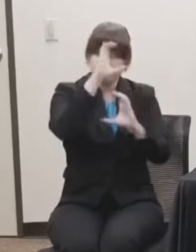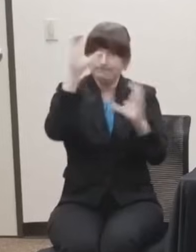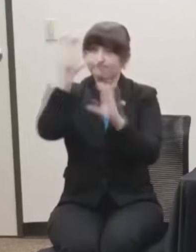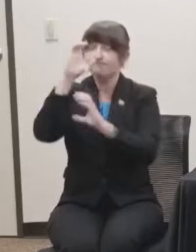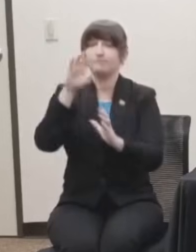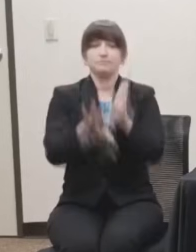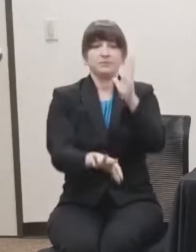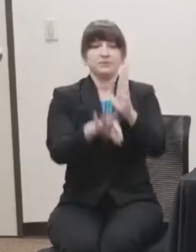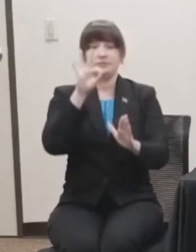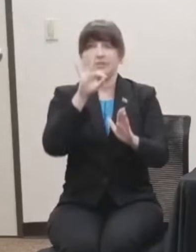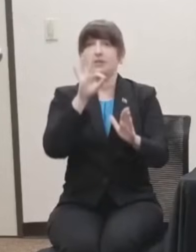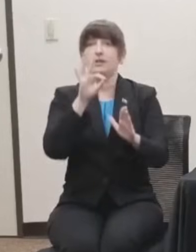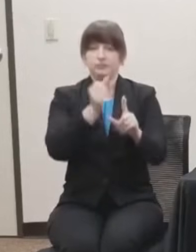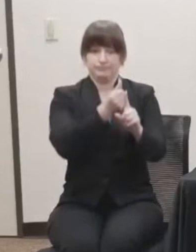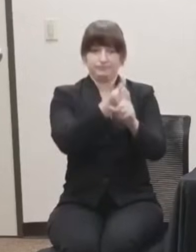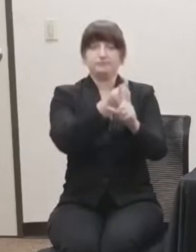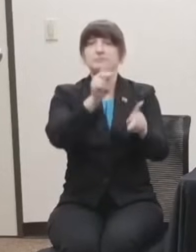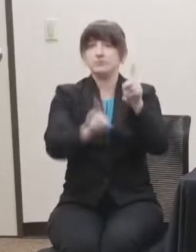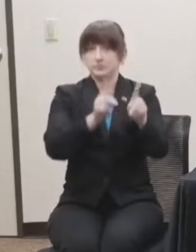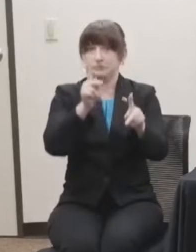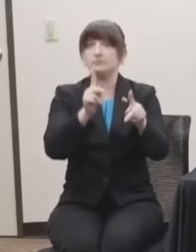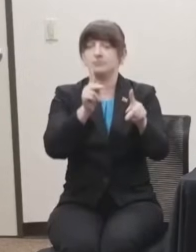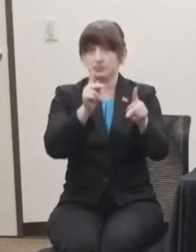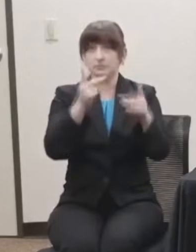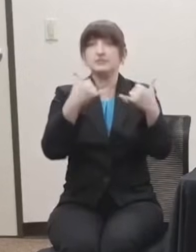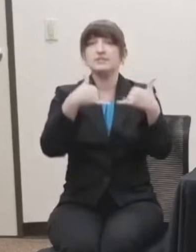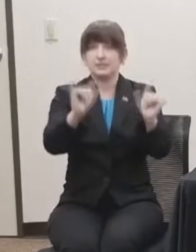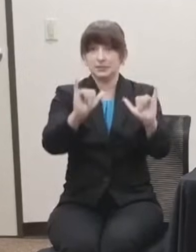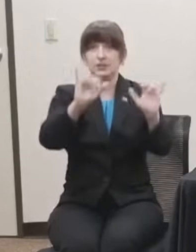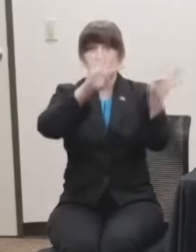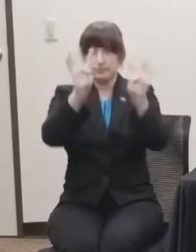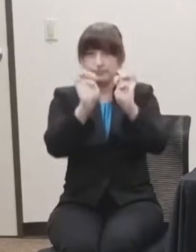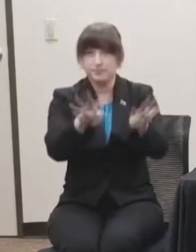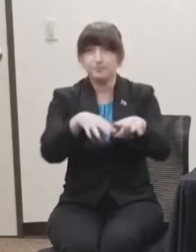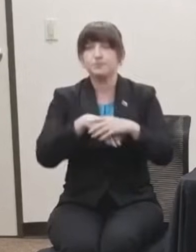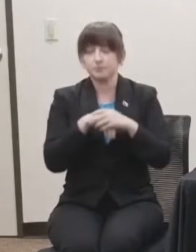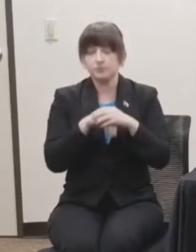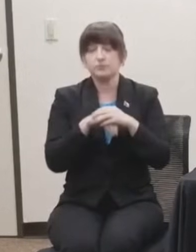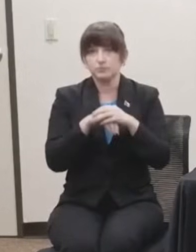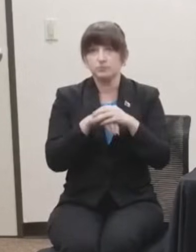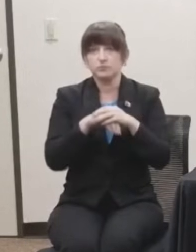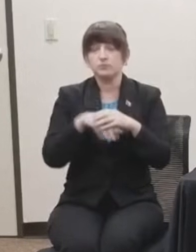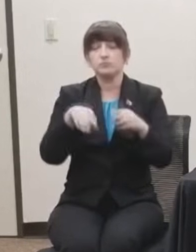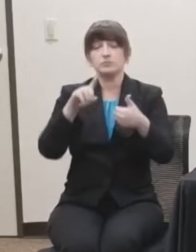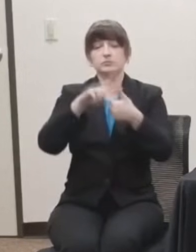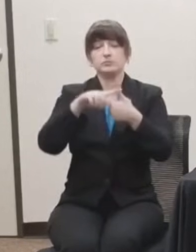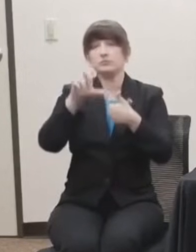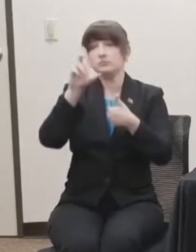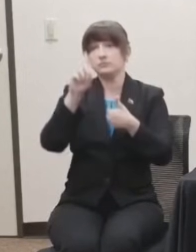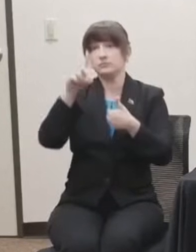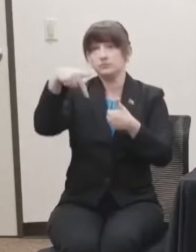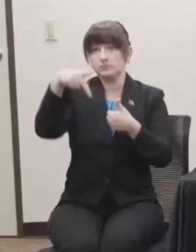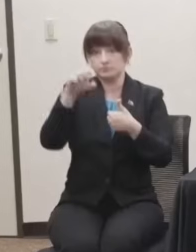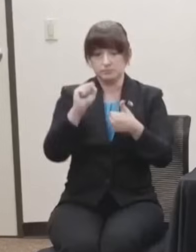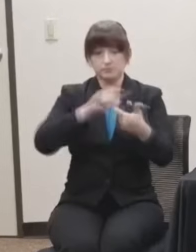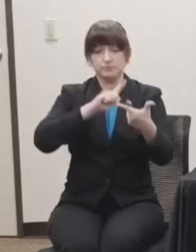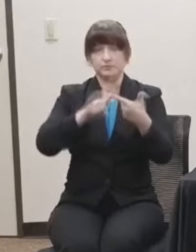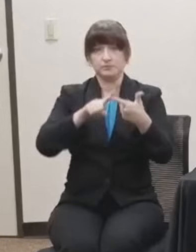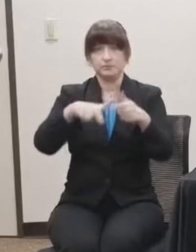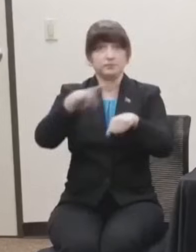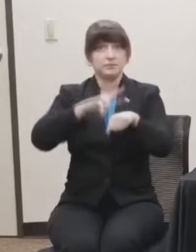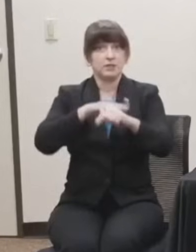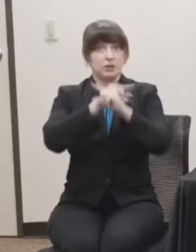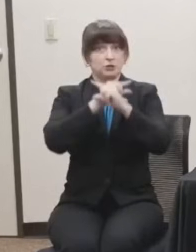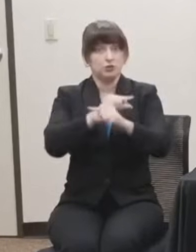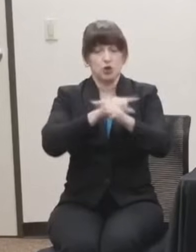affected by that deadly storm. We still have our Department of Public Safety assets, the National Guard, Texas